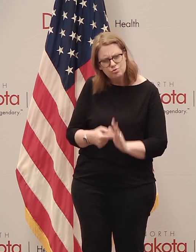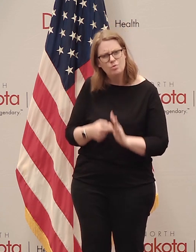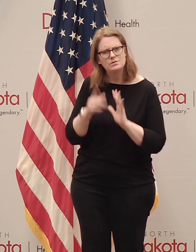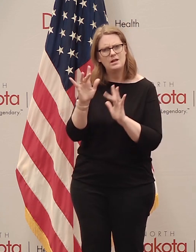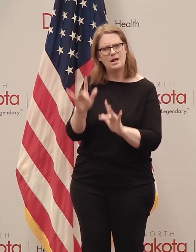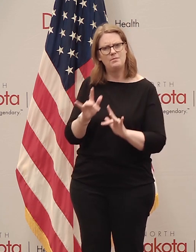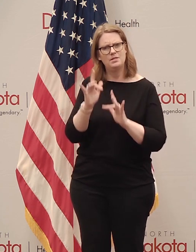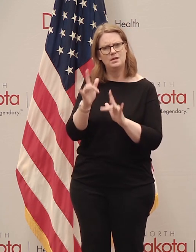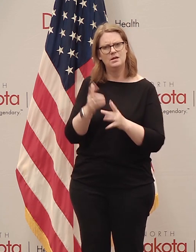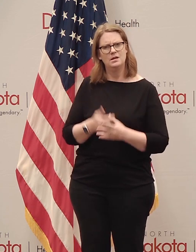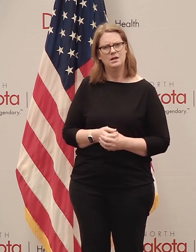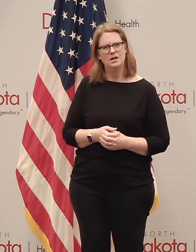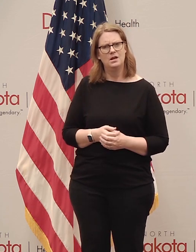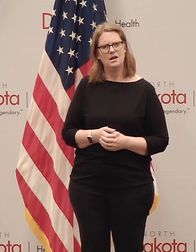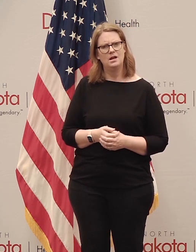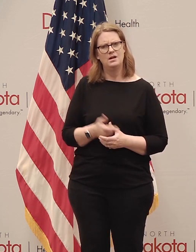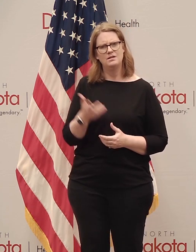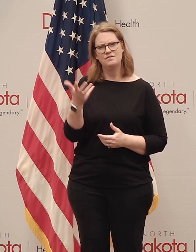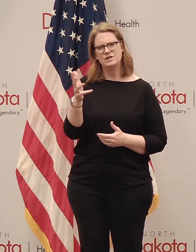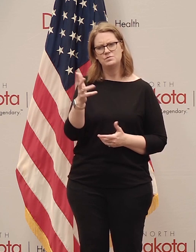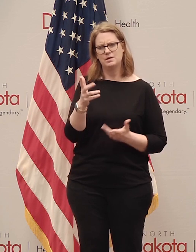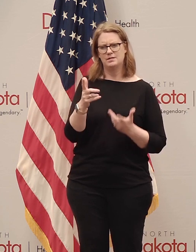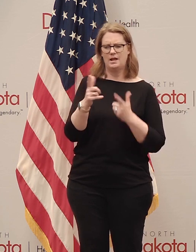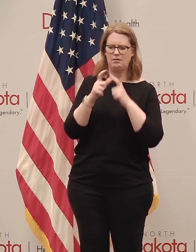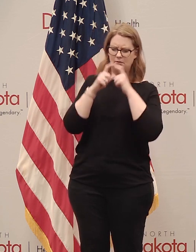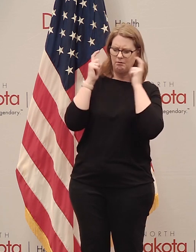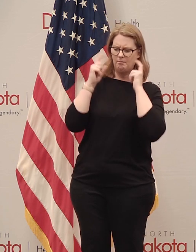and stop with the mass shaming.